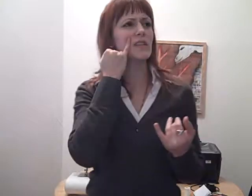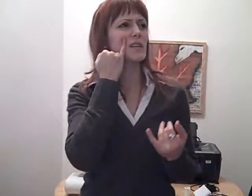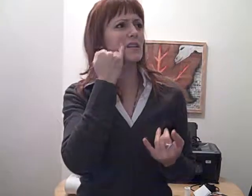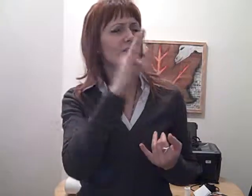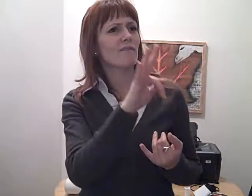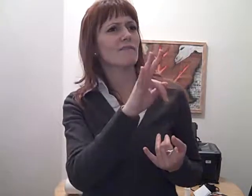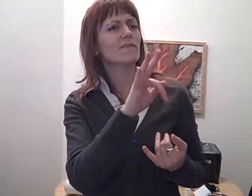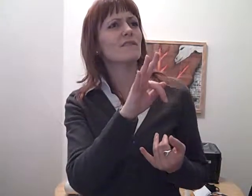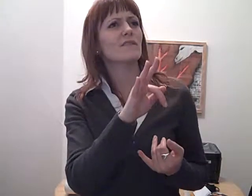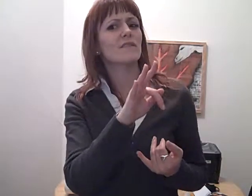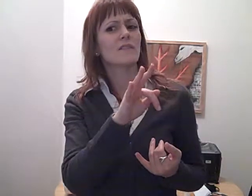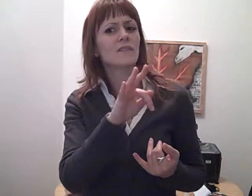with this?